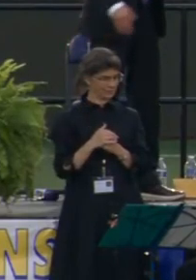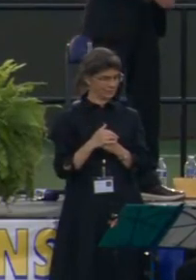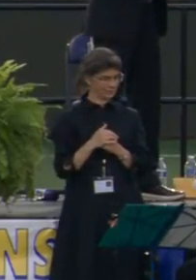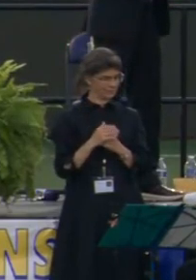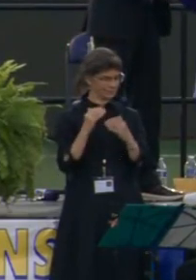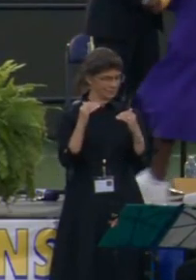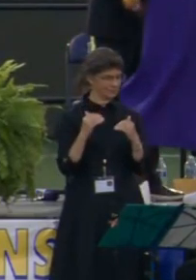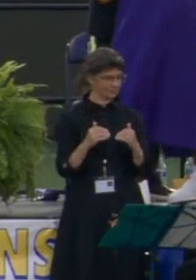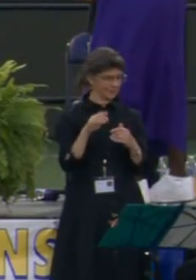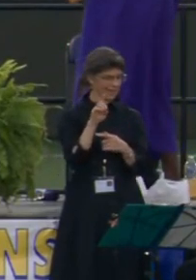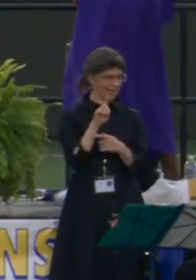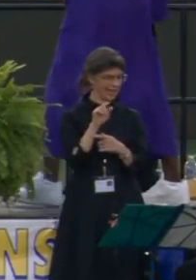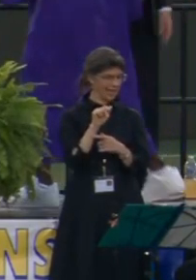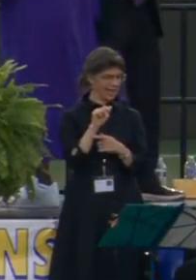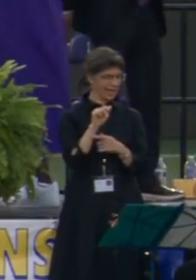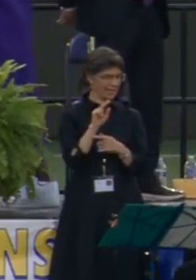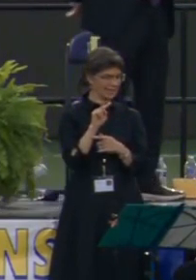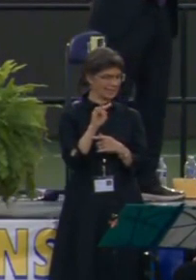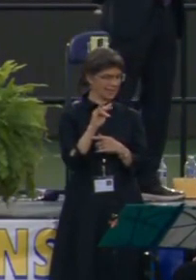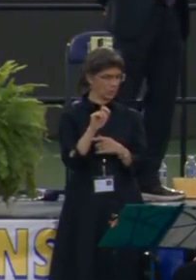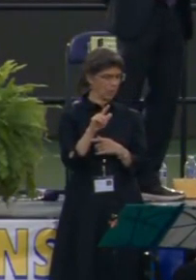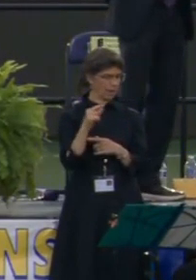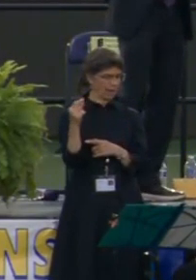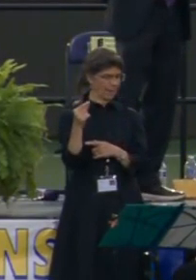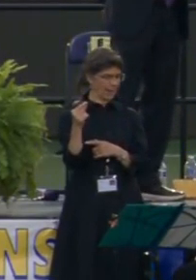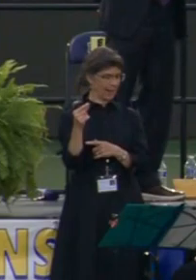Daniel Gangenbach.